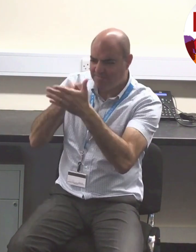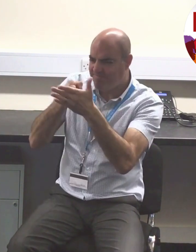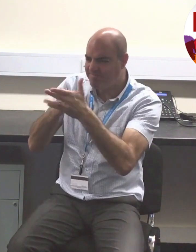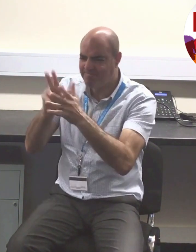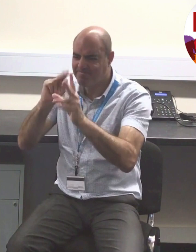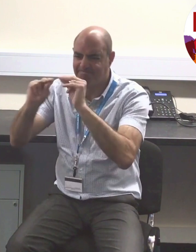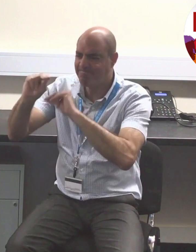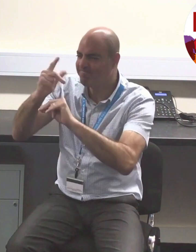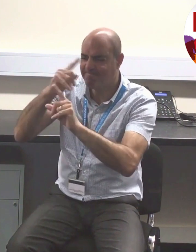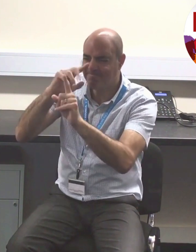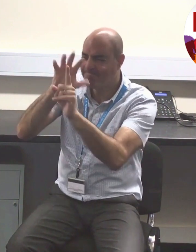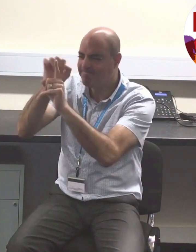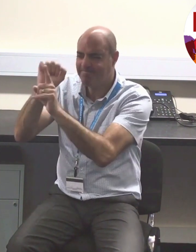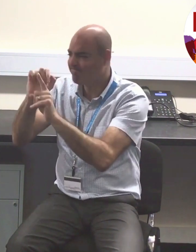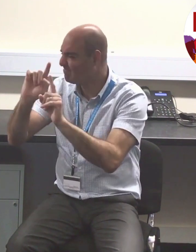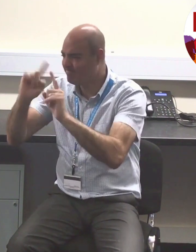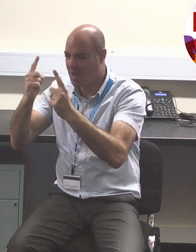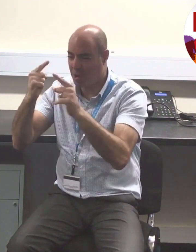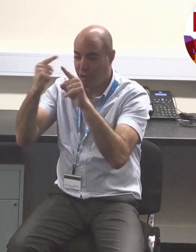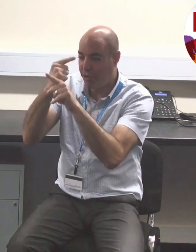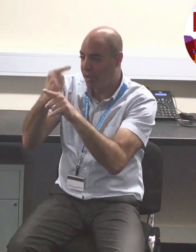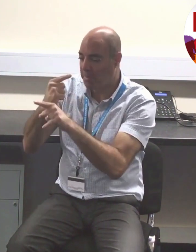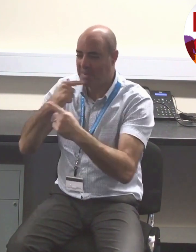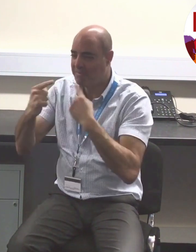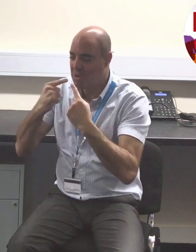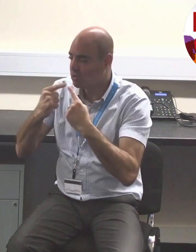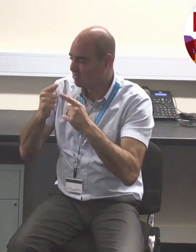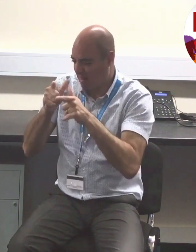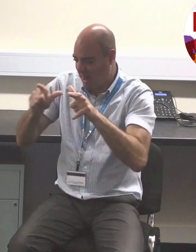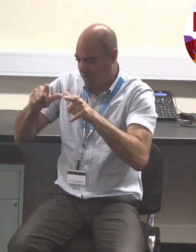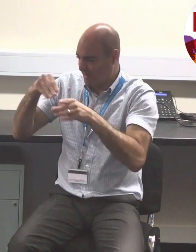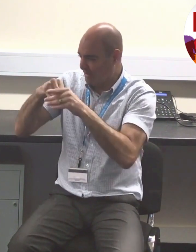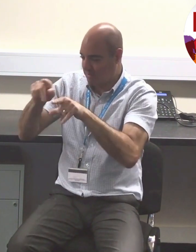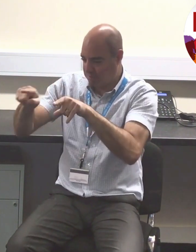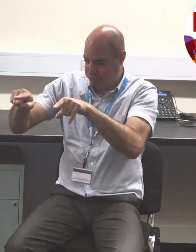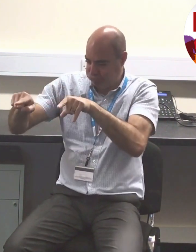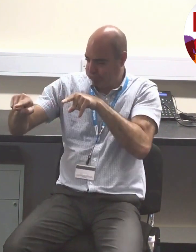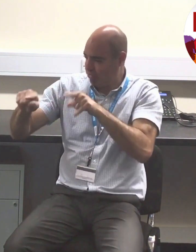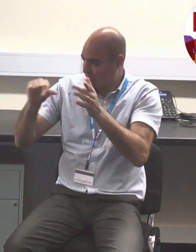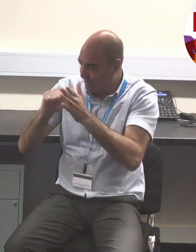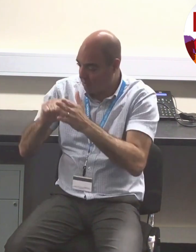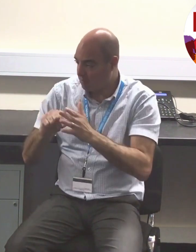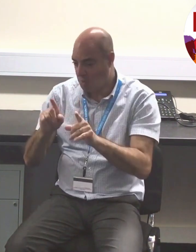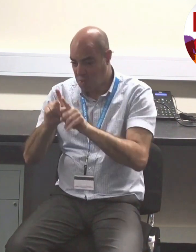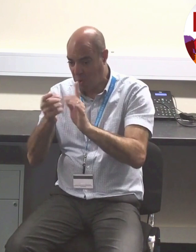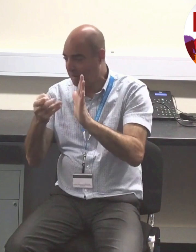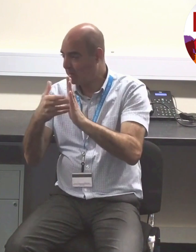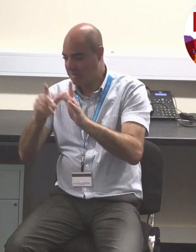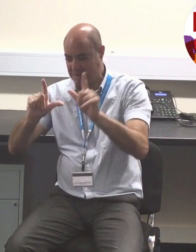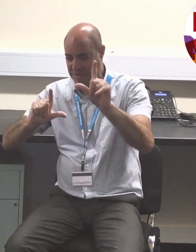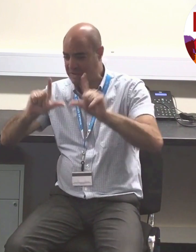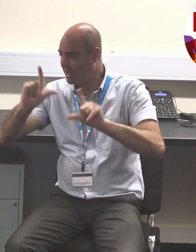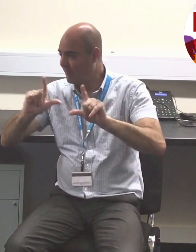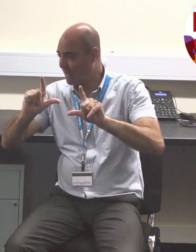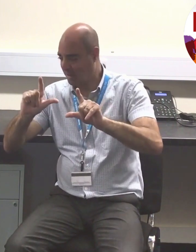conversations, and a deaf child can't access that spoken language that's going on around them, and that can impact on their literacy